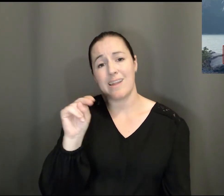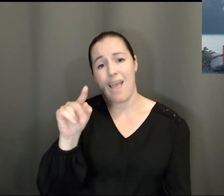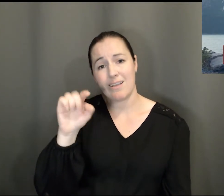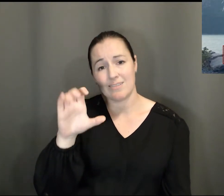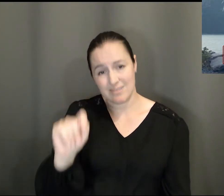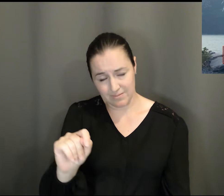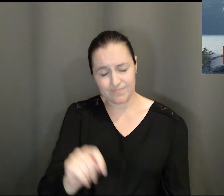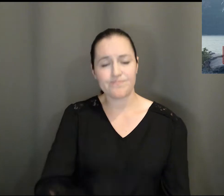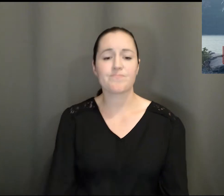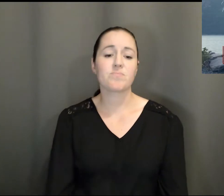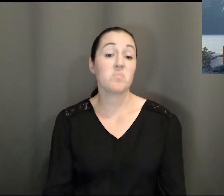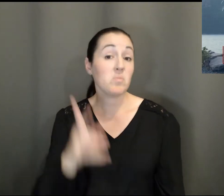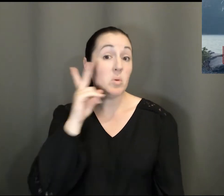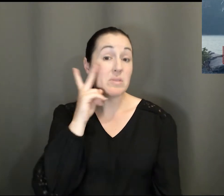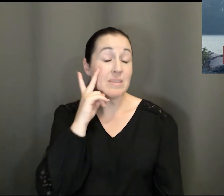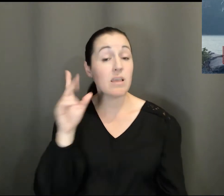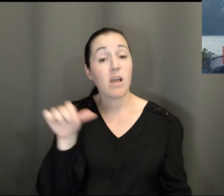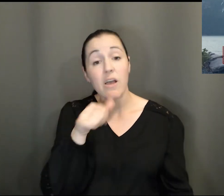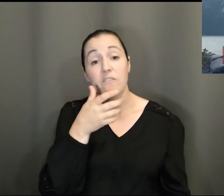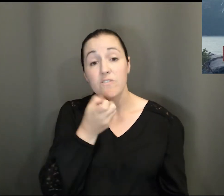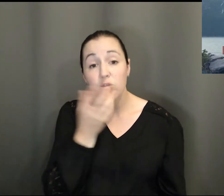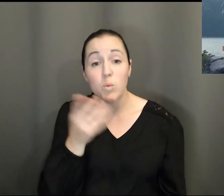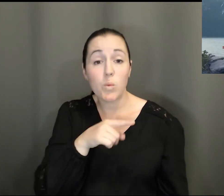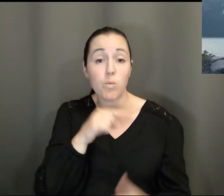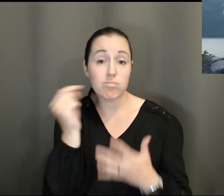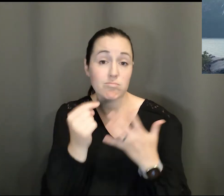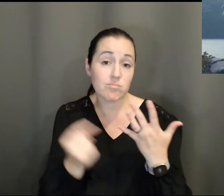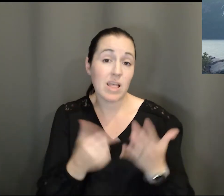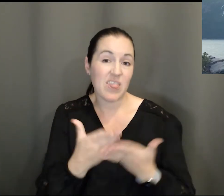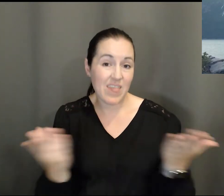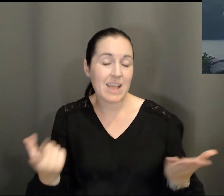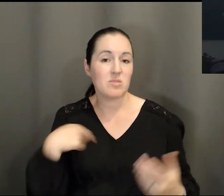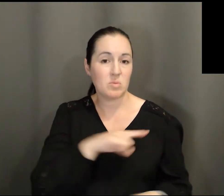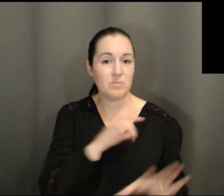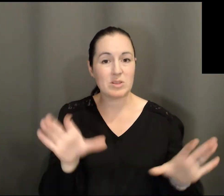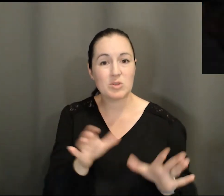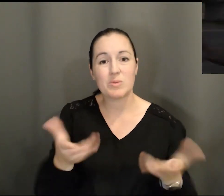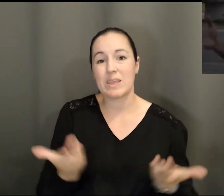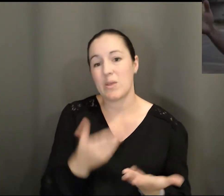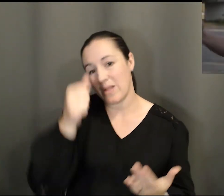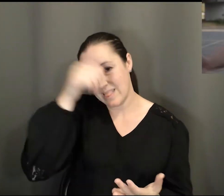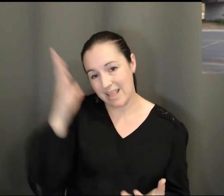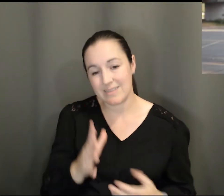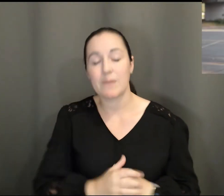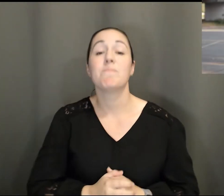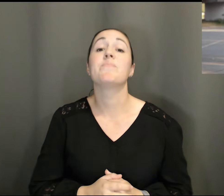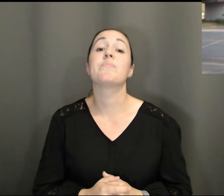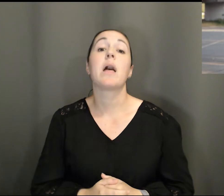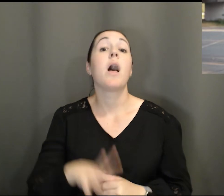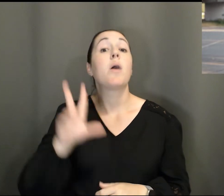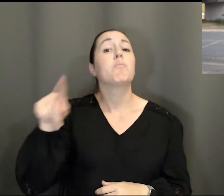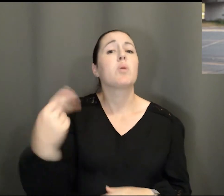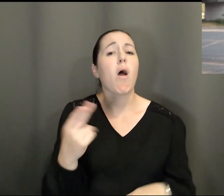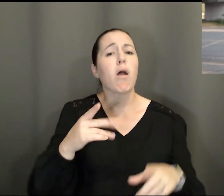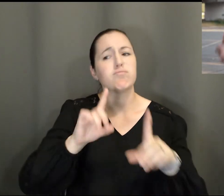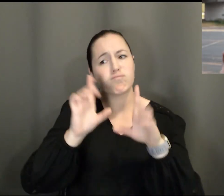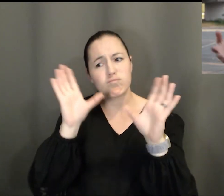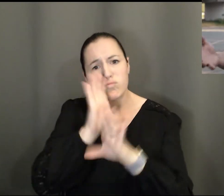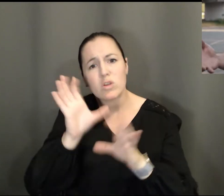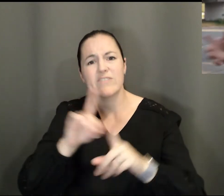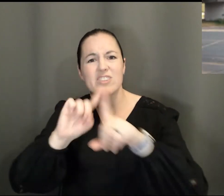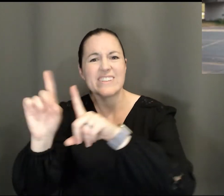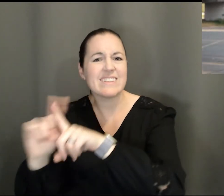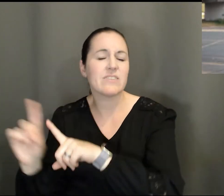things else that we've been doing up here in Alaska. So exciting. Check this out. Pure Heart is constantly looking for opportunities to link arms with